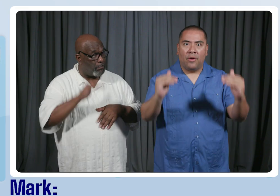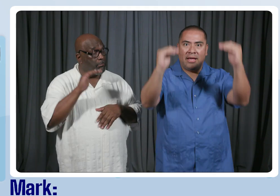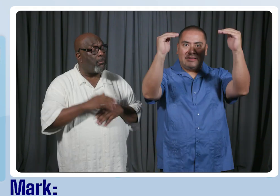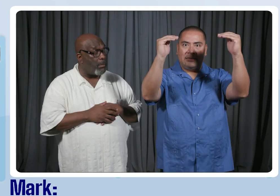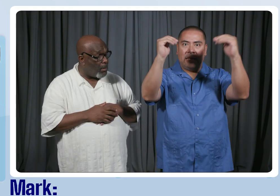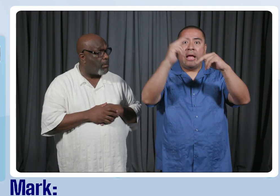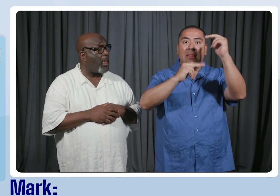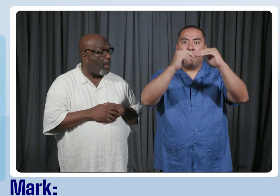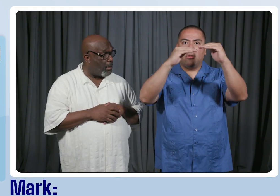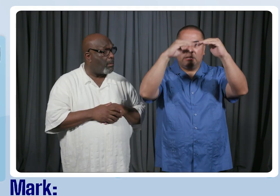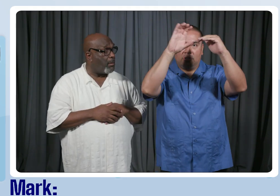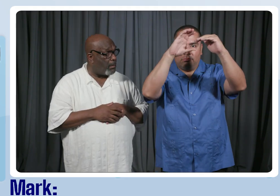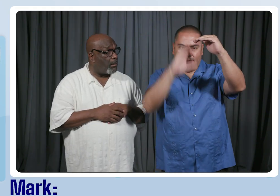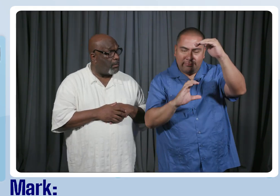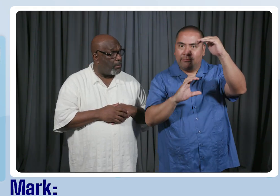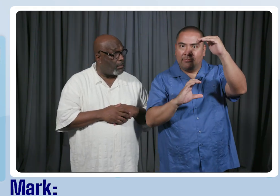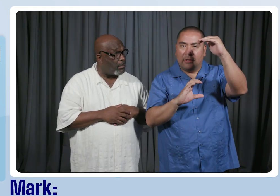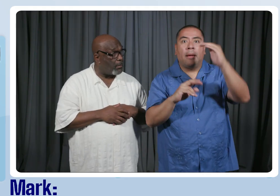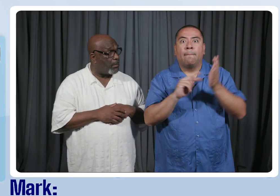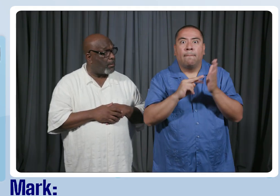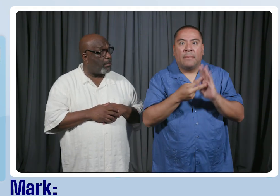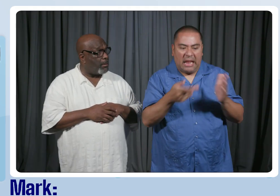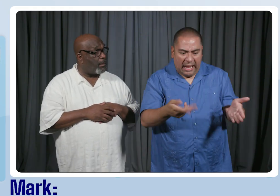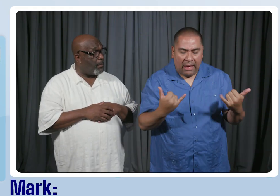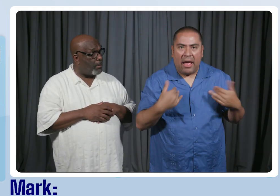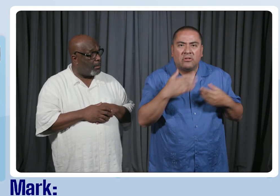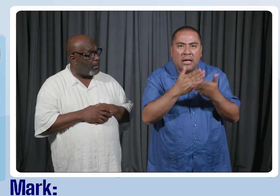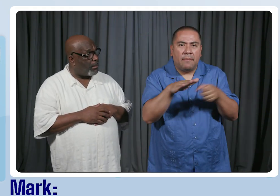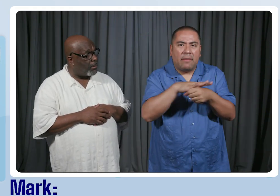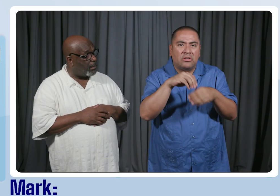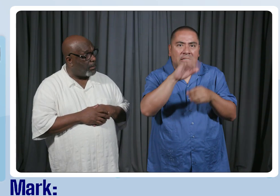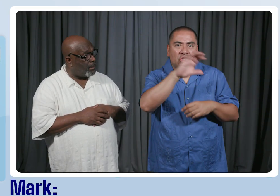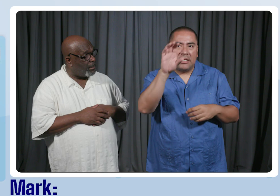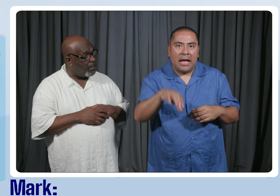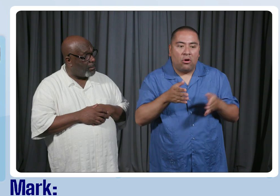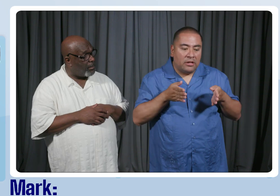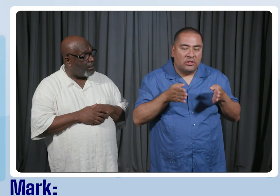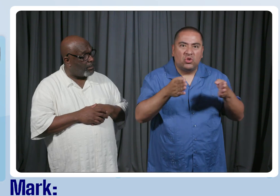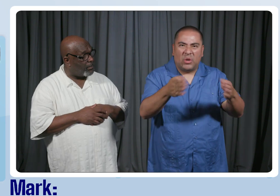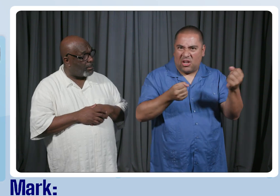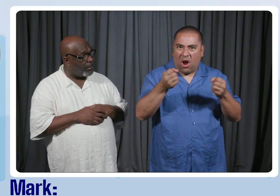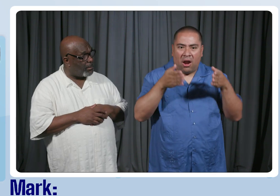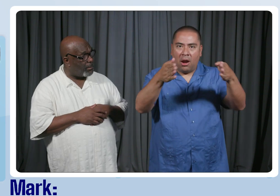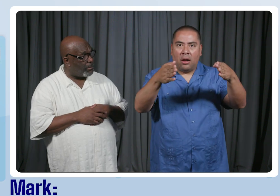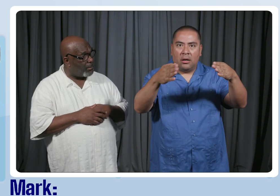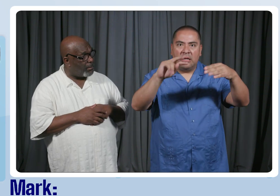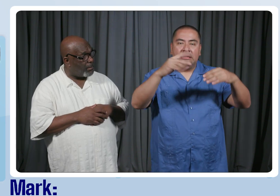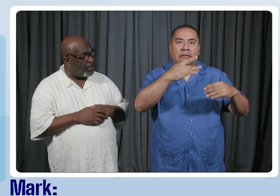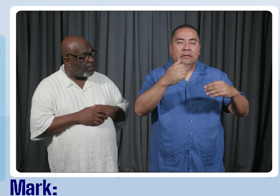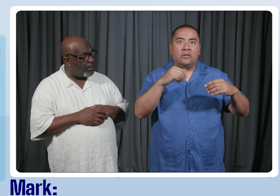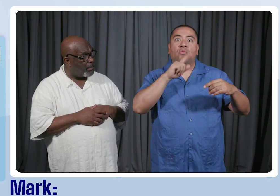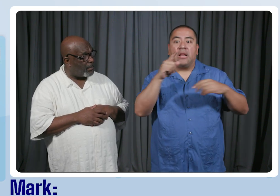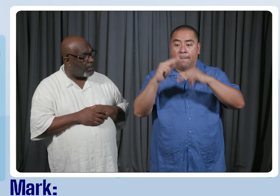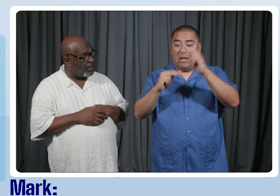where the buildings used to be placed. And so what you have is certain neighborhoods in Chicago where the street is actually almost at the second floor of the